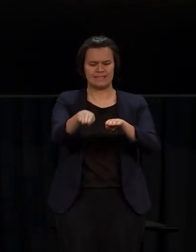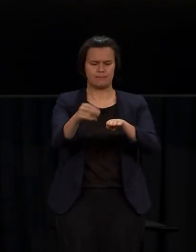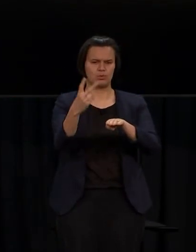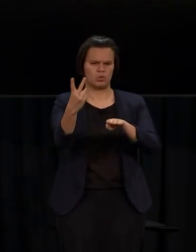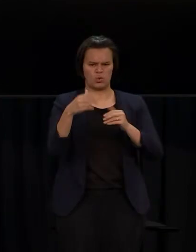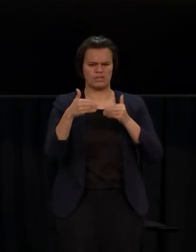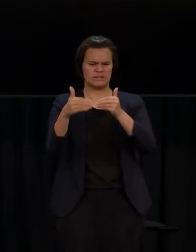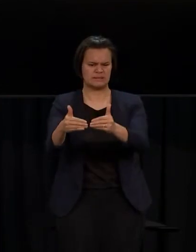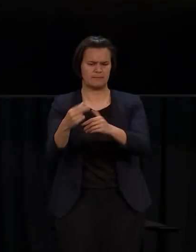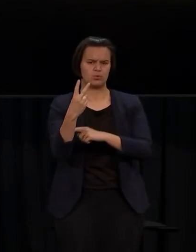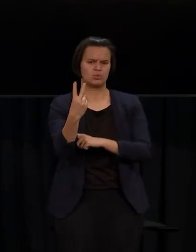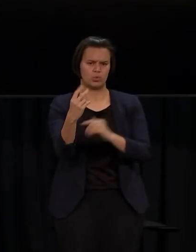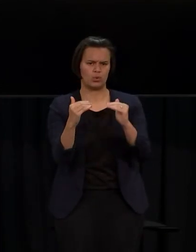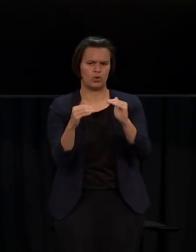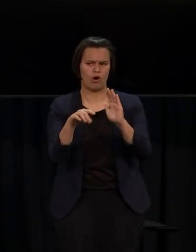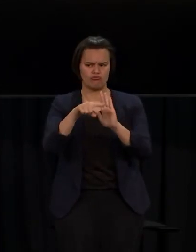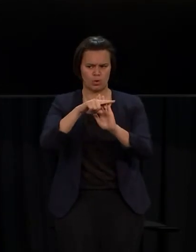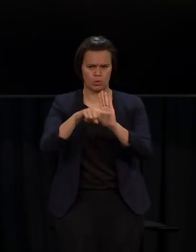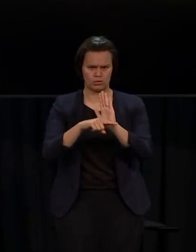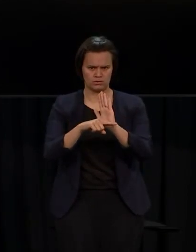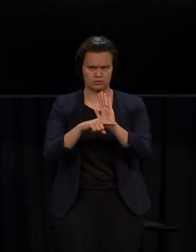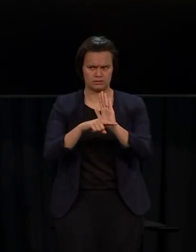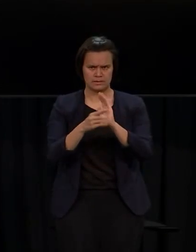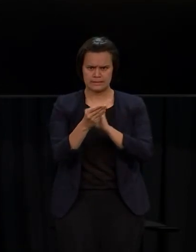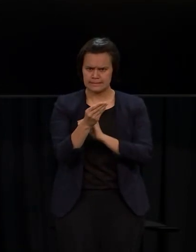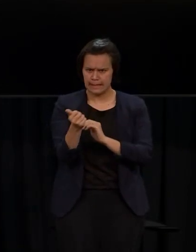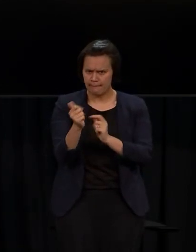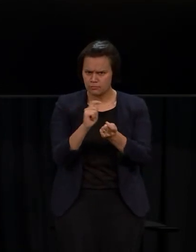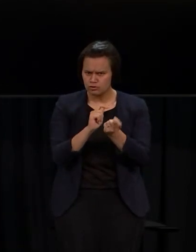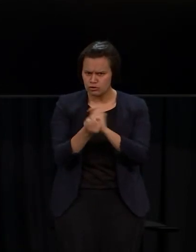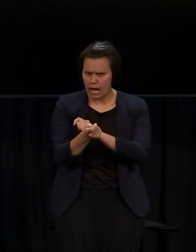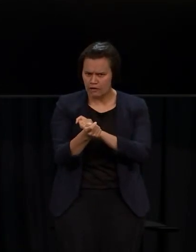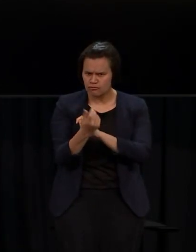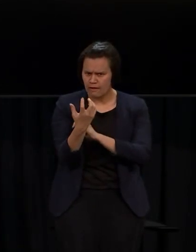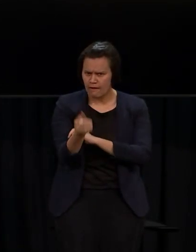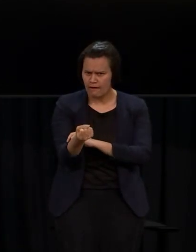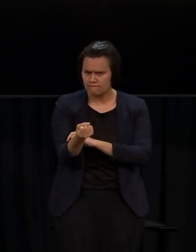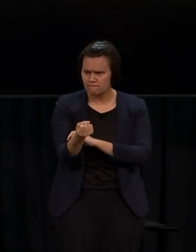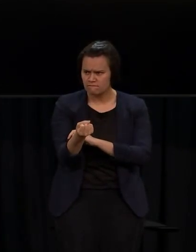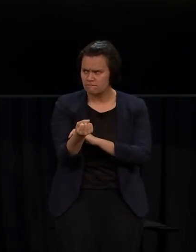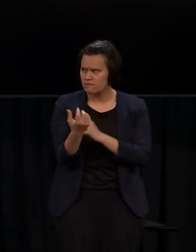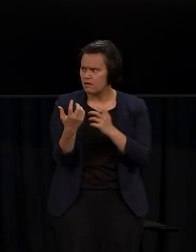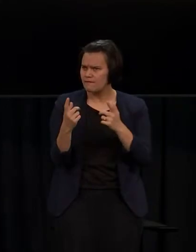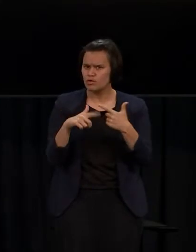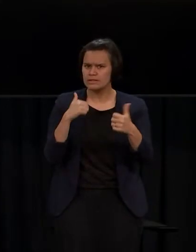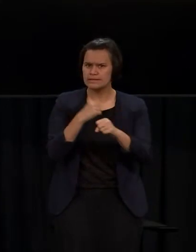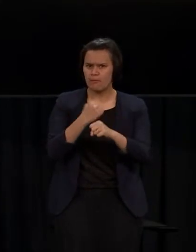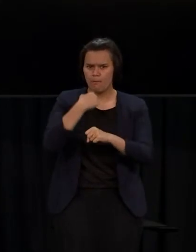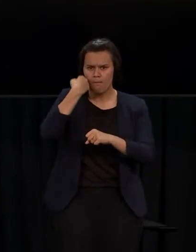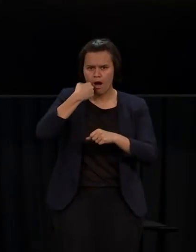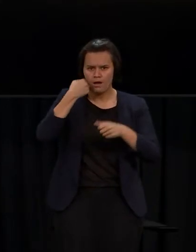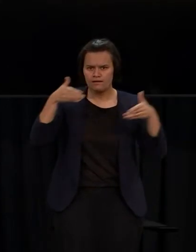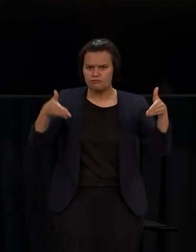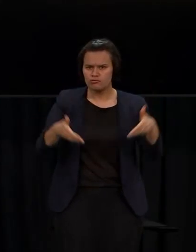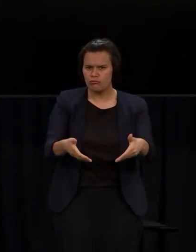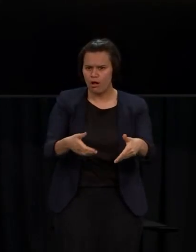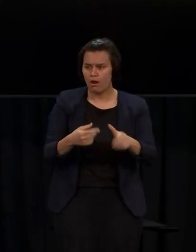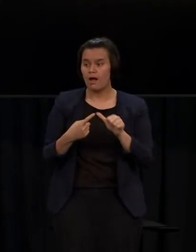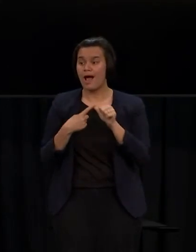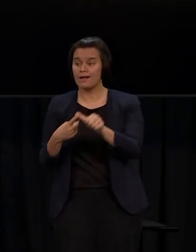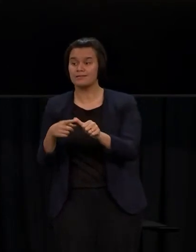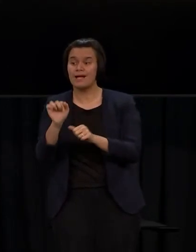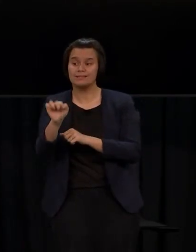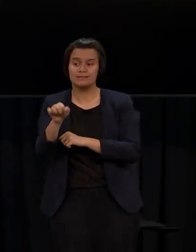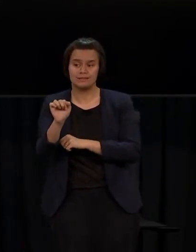that it's changed a wee bit. Is there still funeral tangihanga? Do those numbers increase? Yes, I just have it run through everything in a comprehensive way.